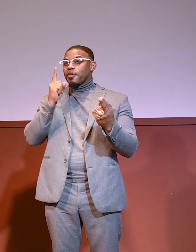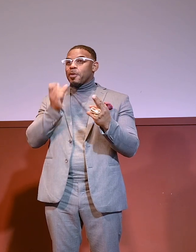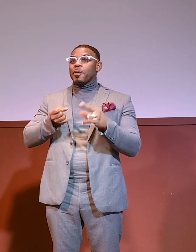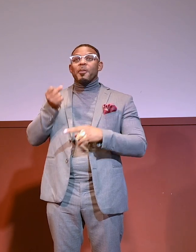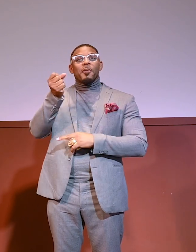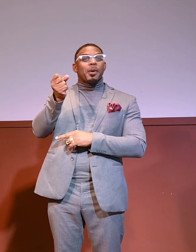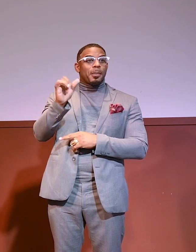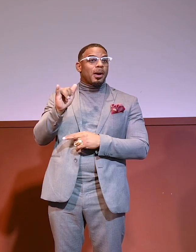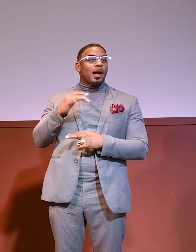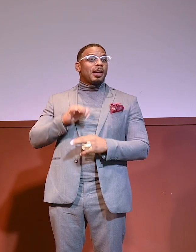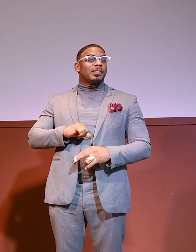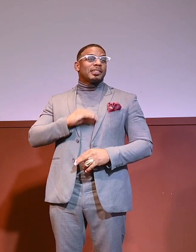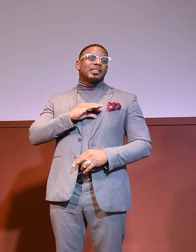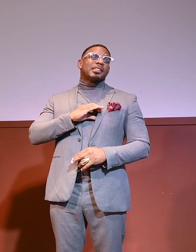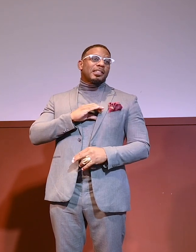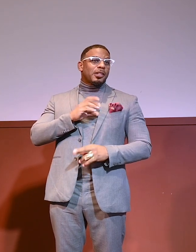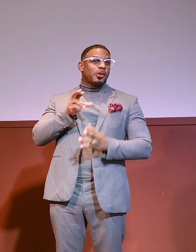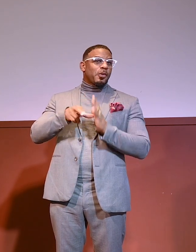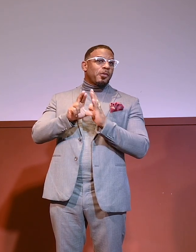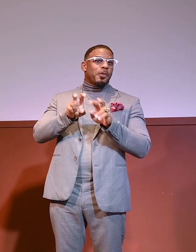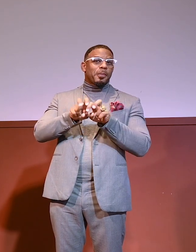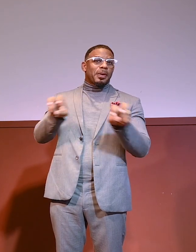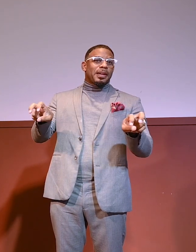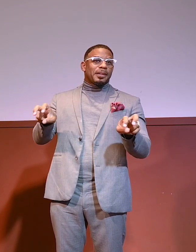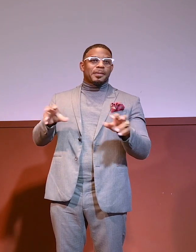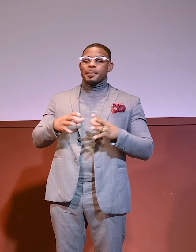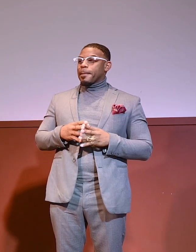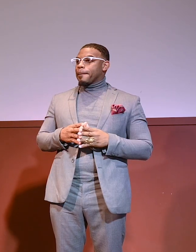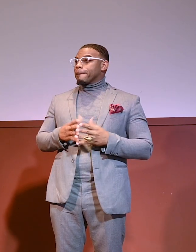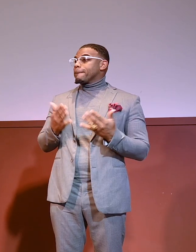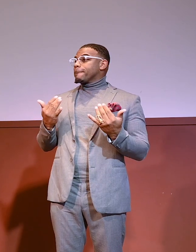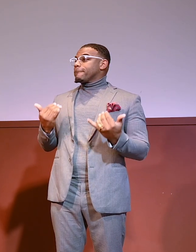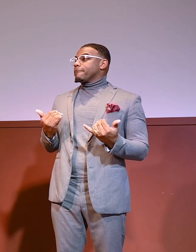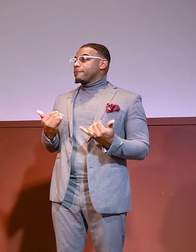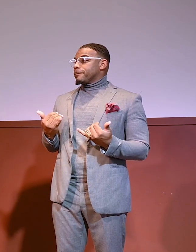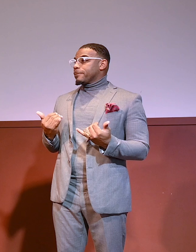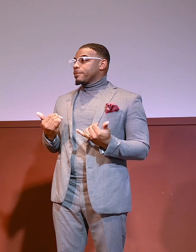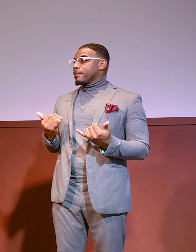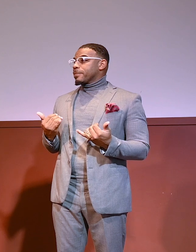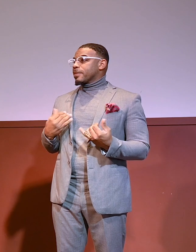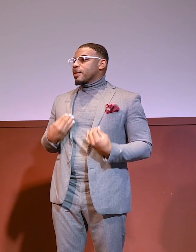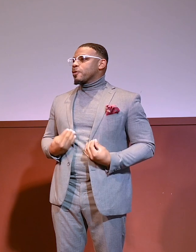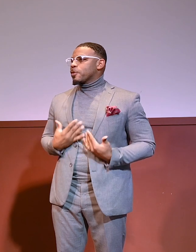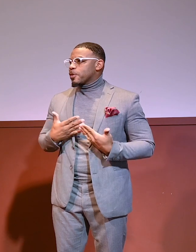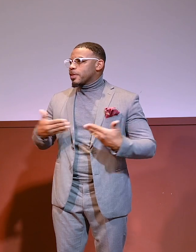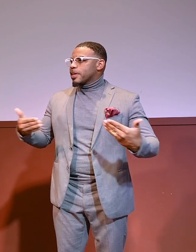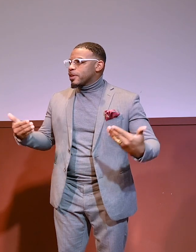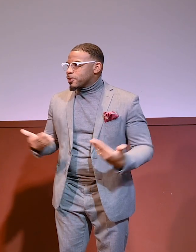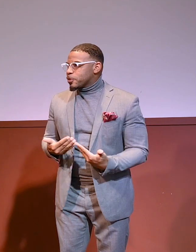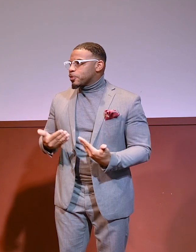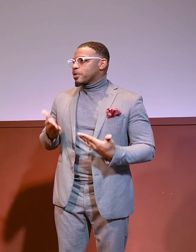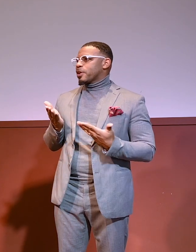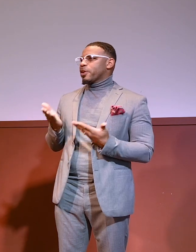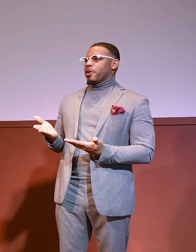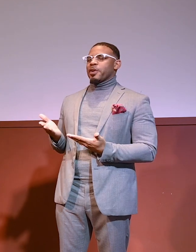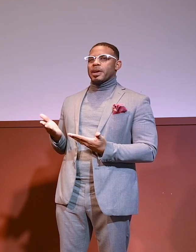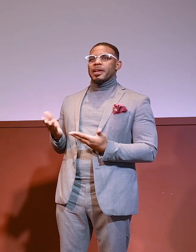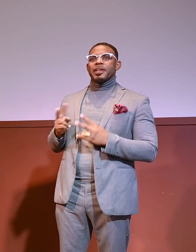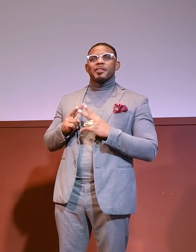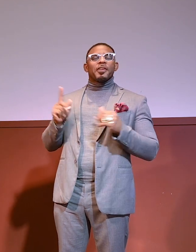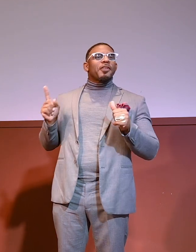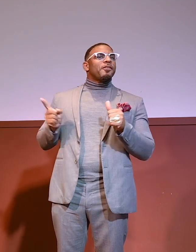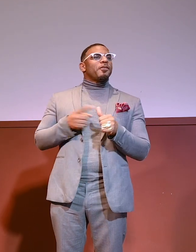appointment by our esteemed review panel. Today, I'm thrilled to introduce her as the